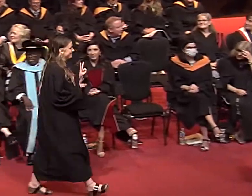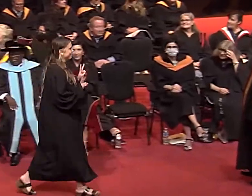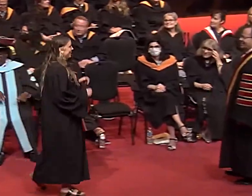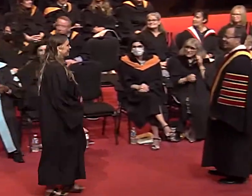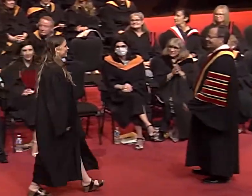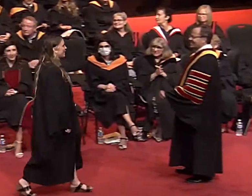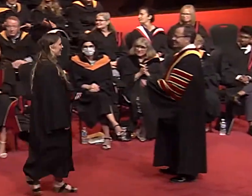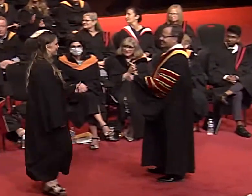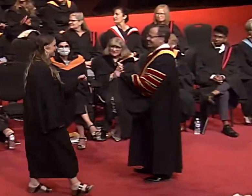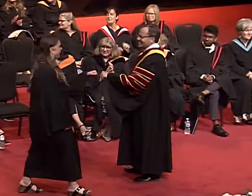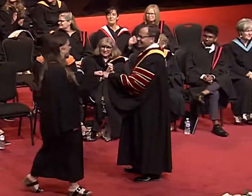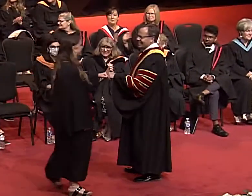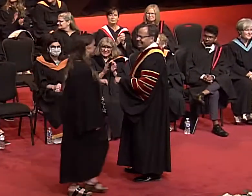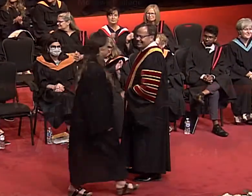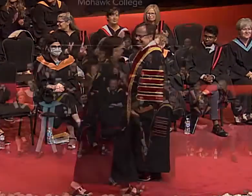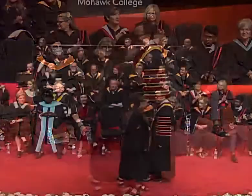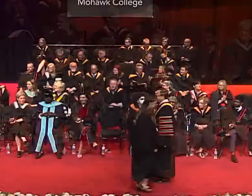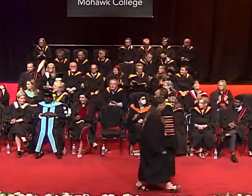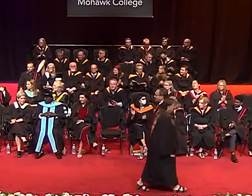Katrina Rathi.